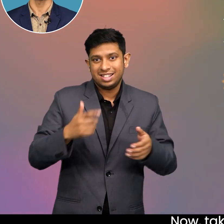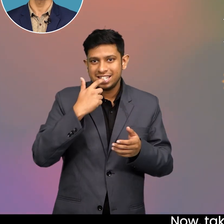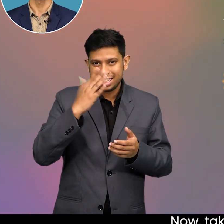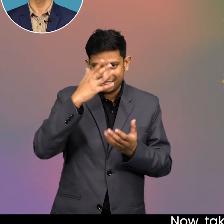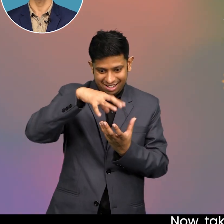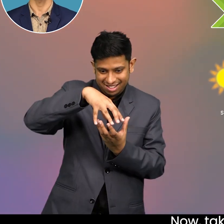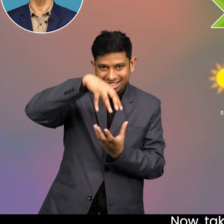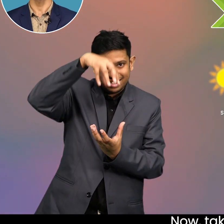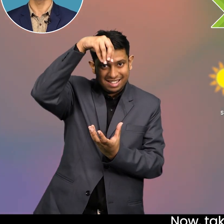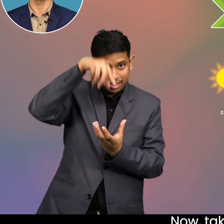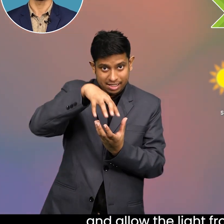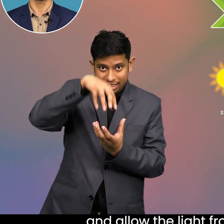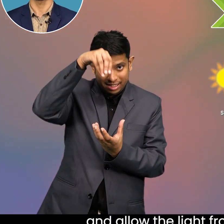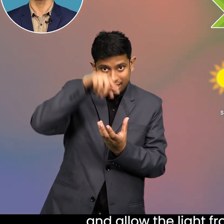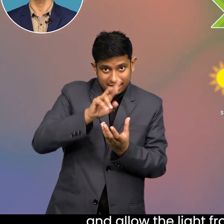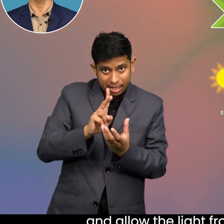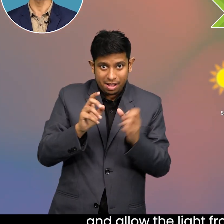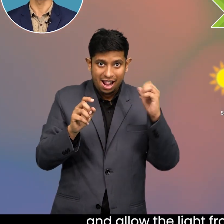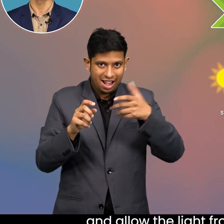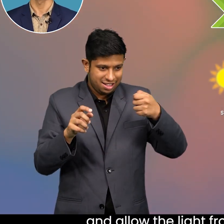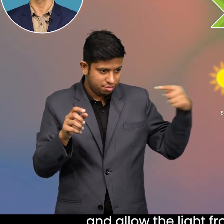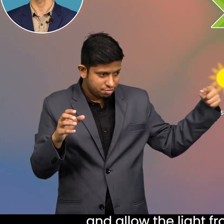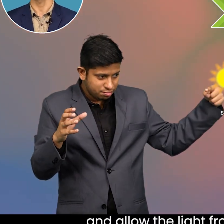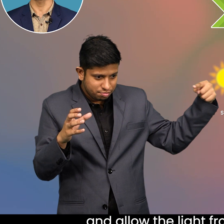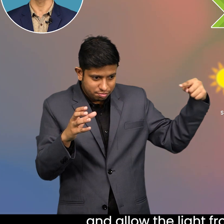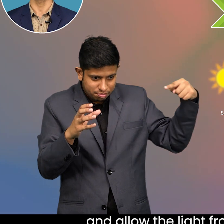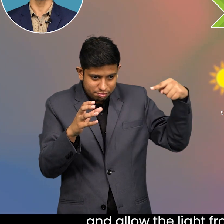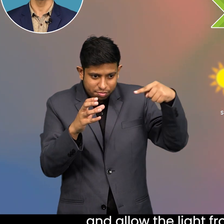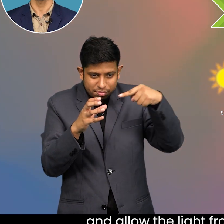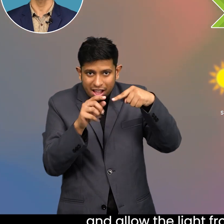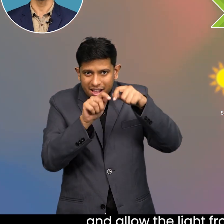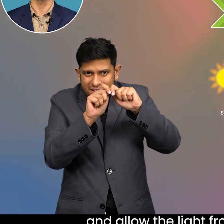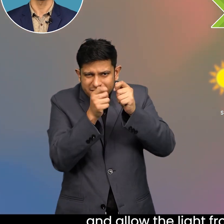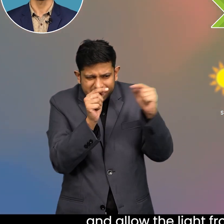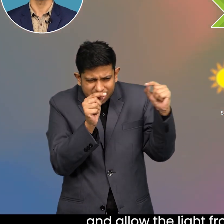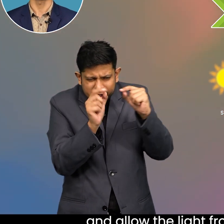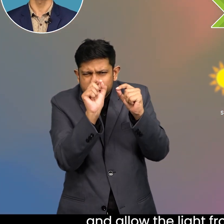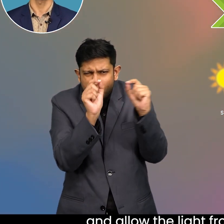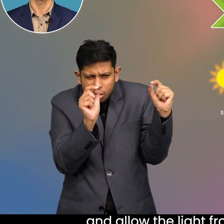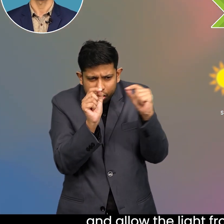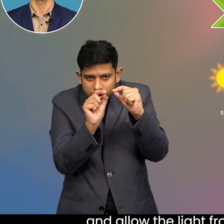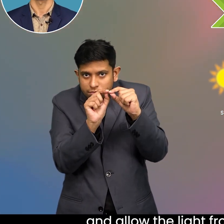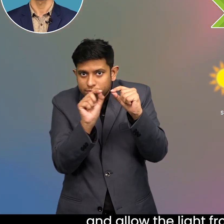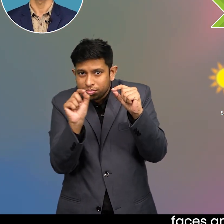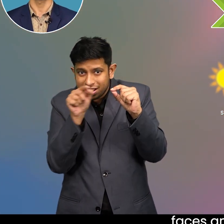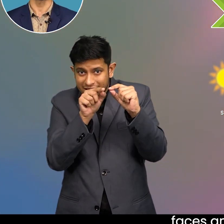Now, take a glass prism and allow the light from the slit to fall on one of its